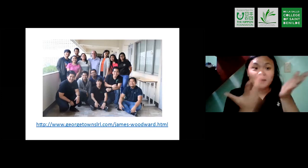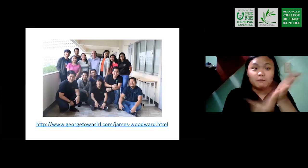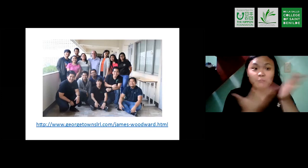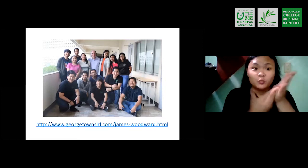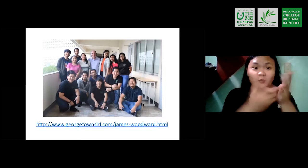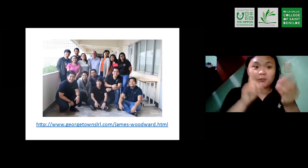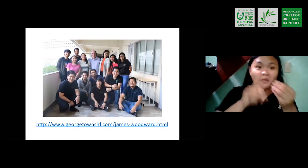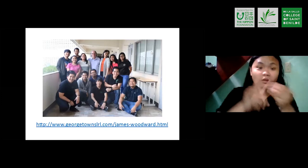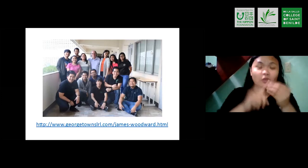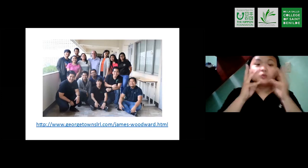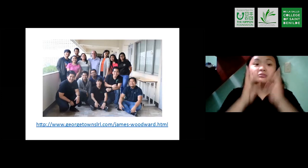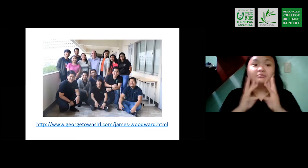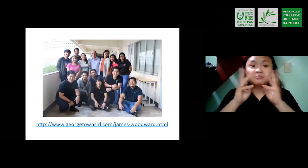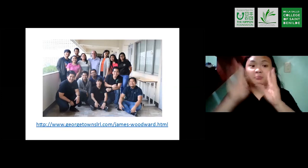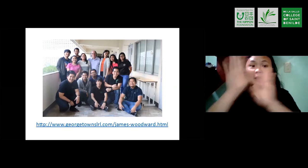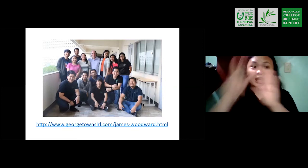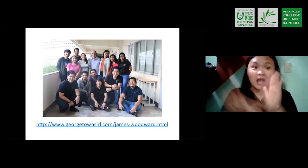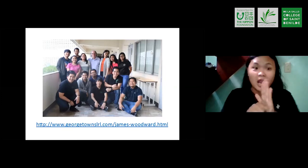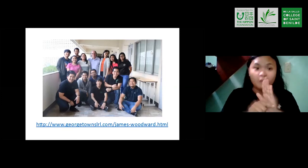So